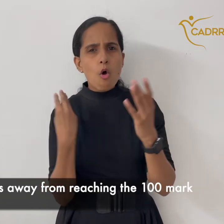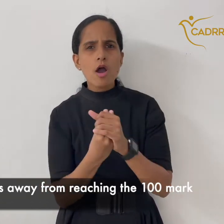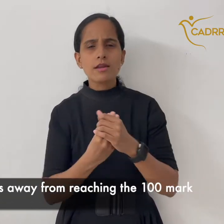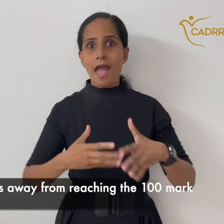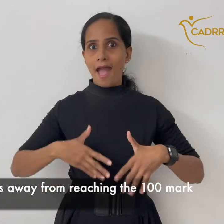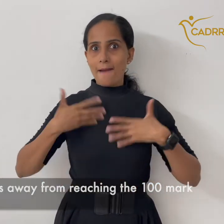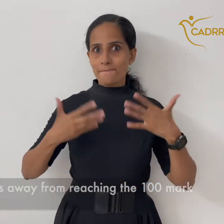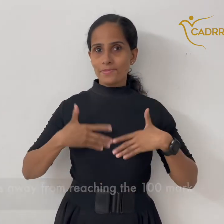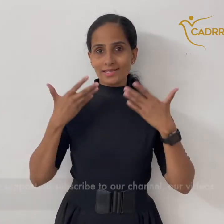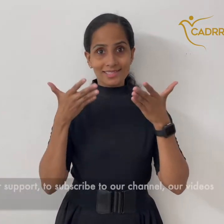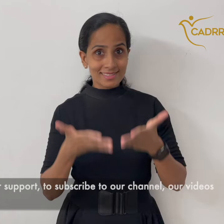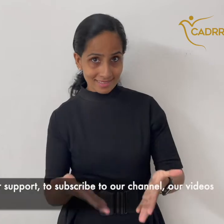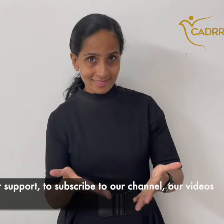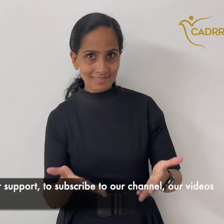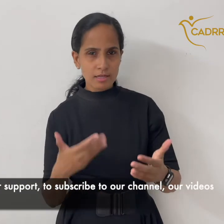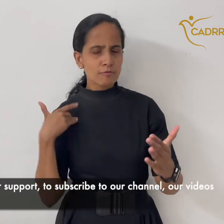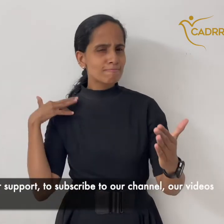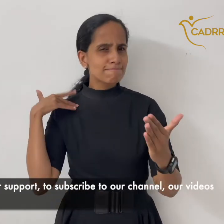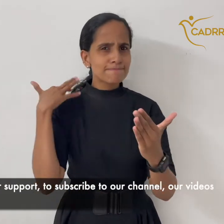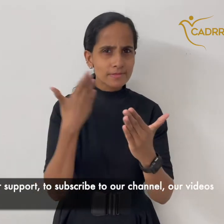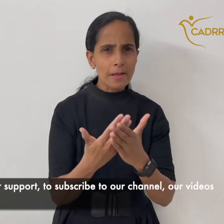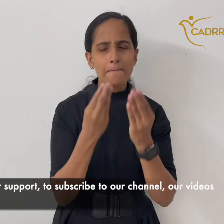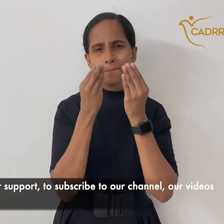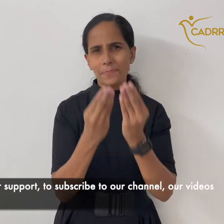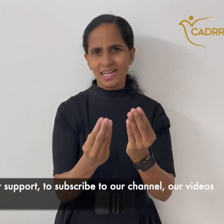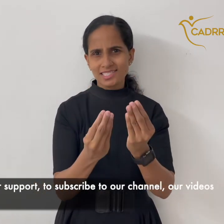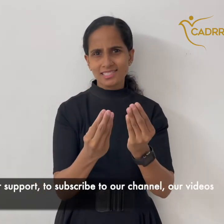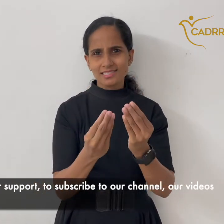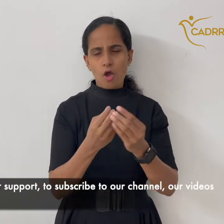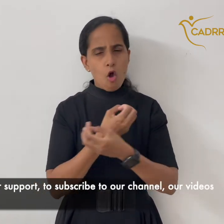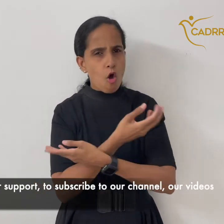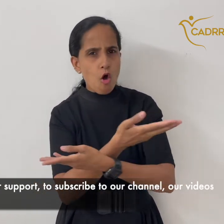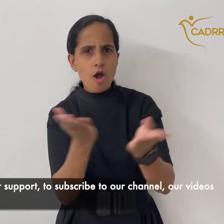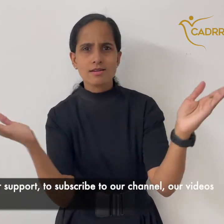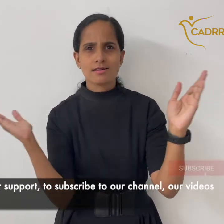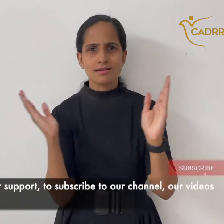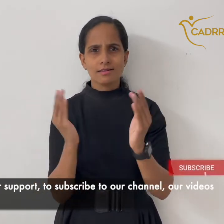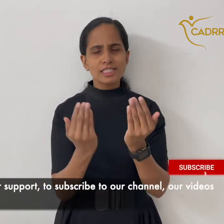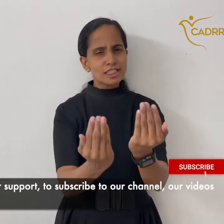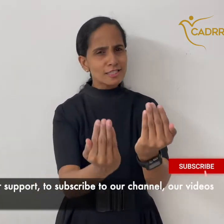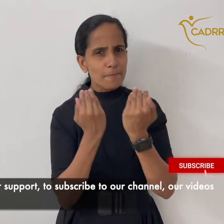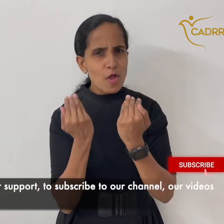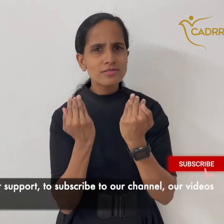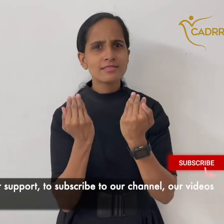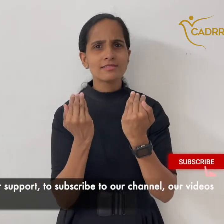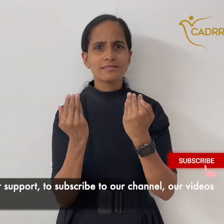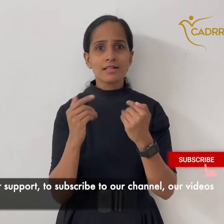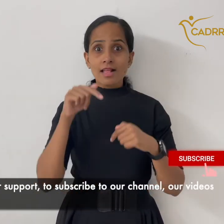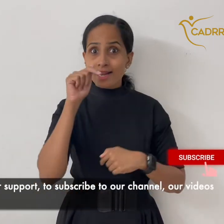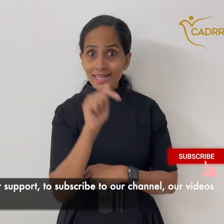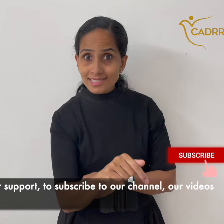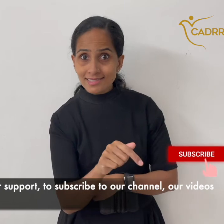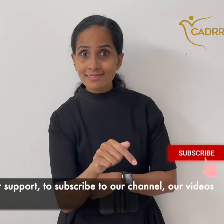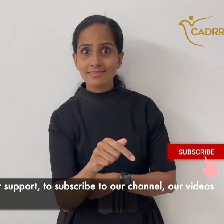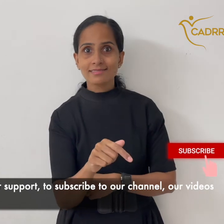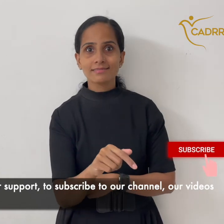We request you all for your support to subscribe to our channel, to